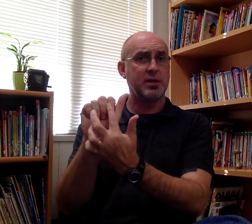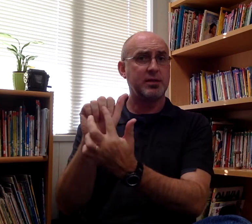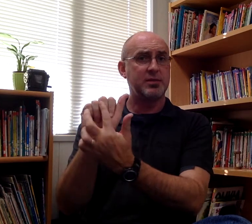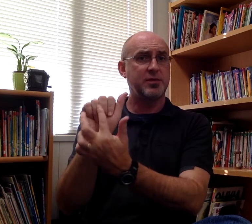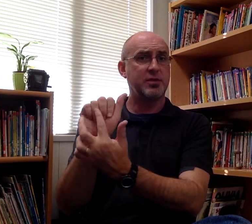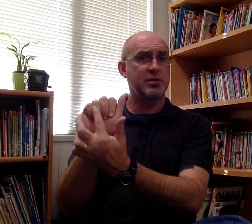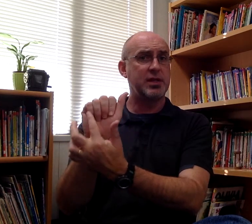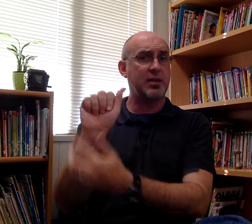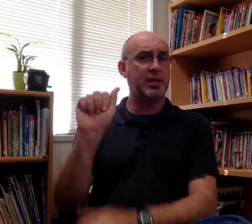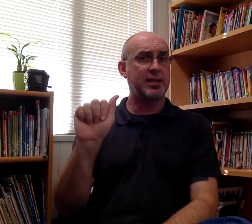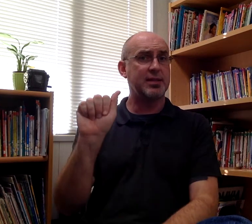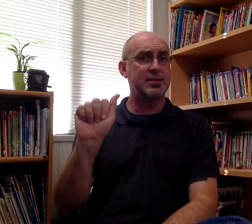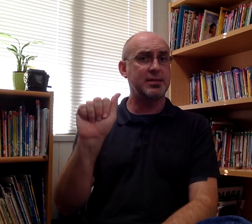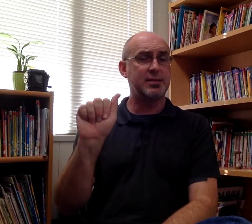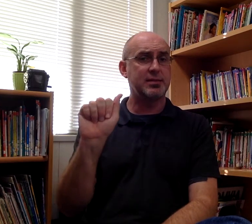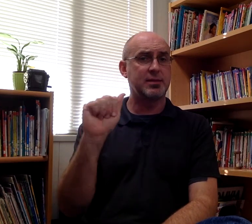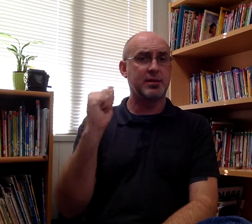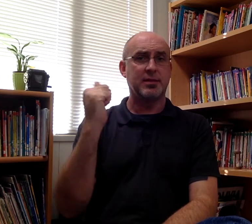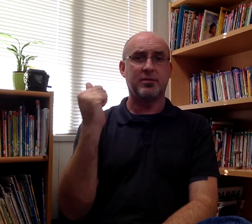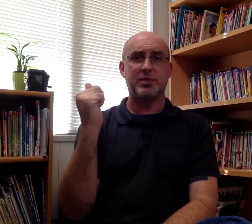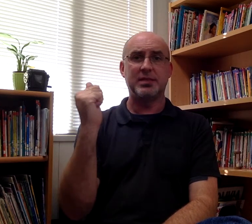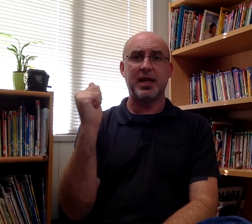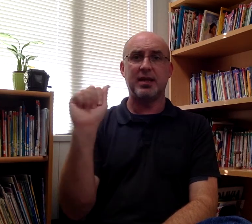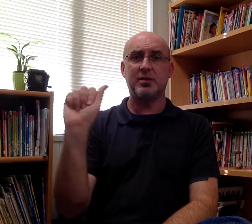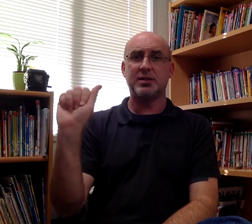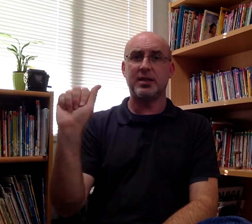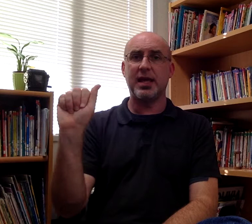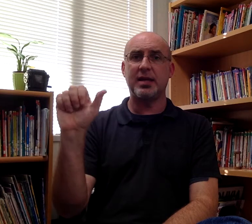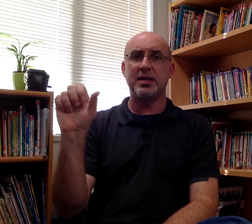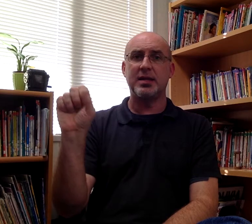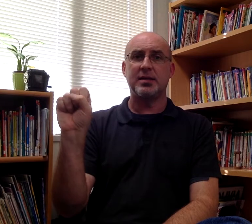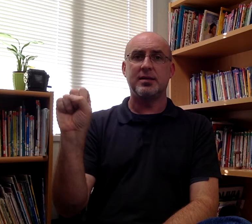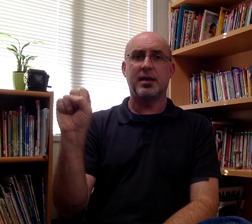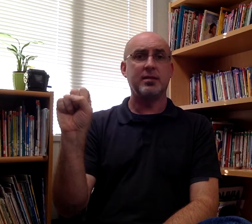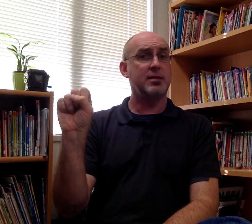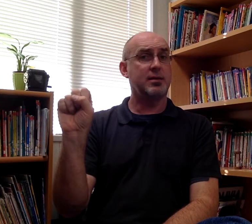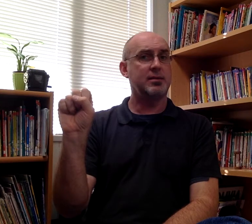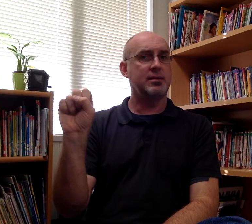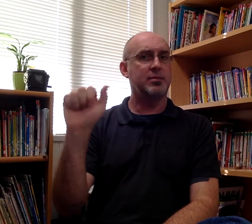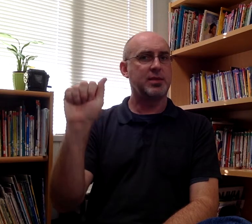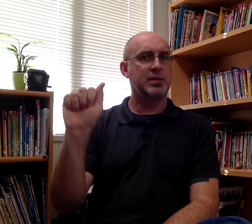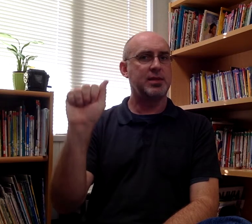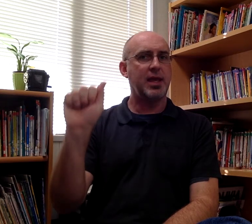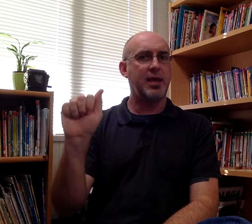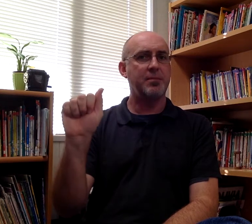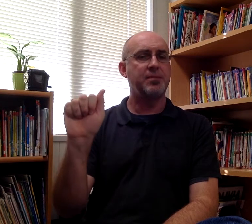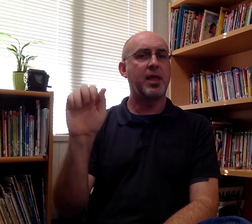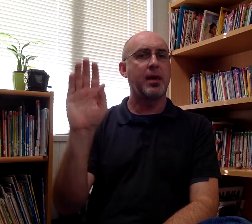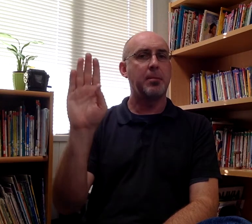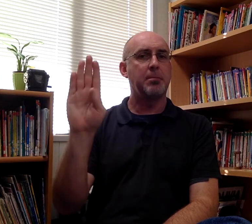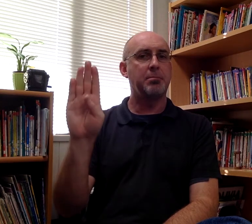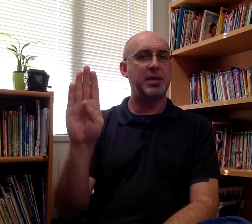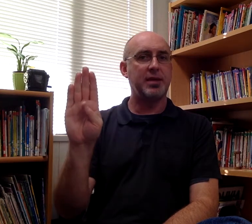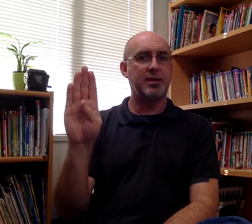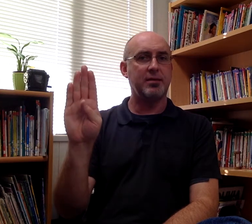these fingers down like this, and the side looks like that. Not this, but this. A, B,